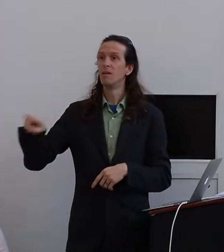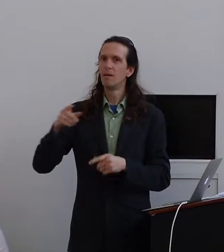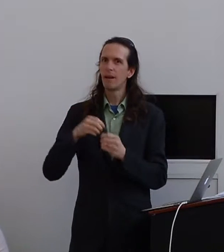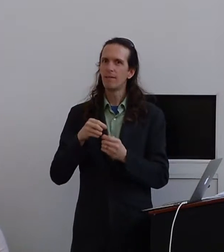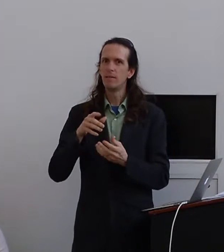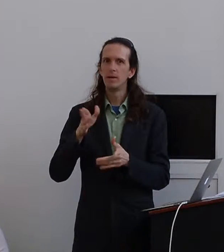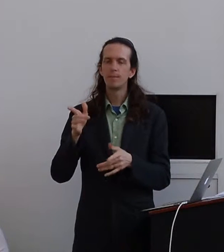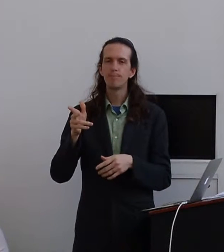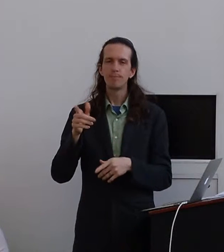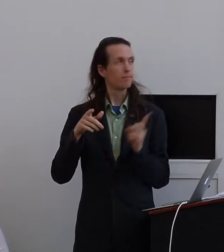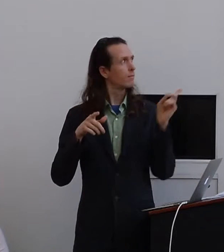evening.